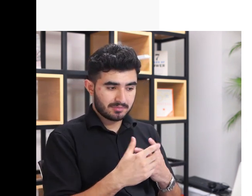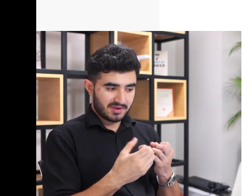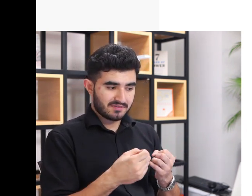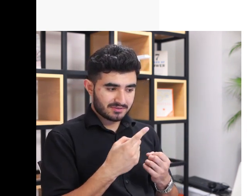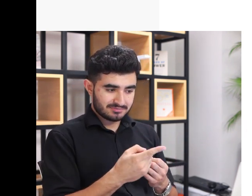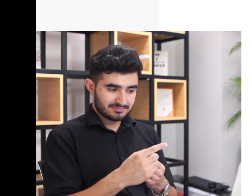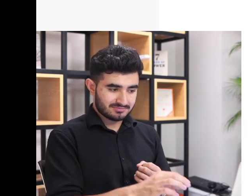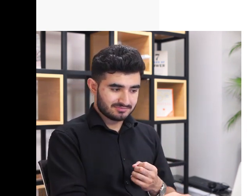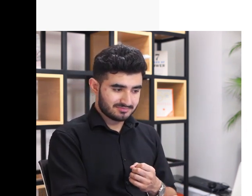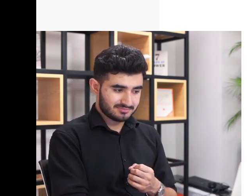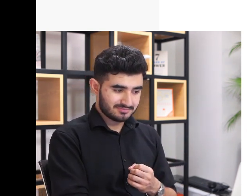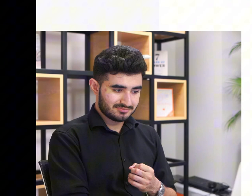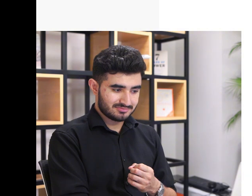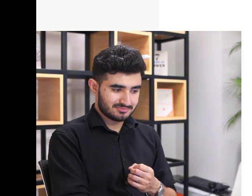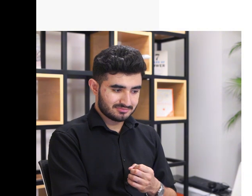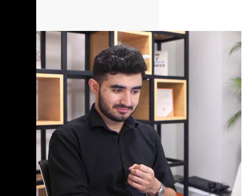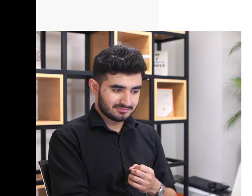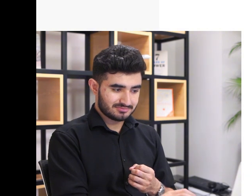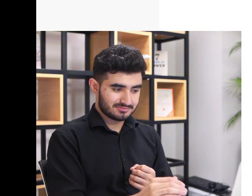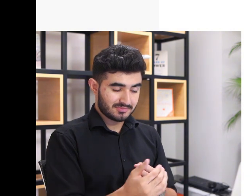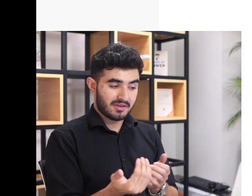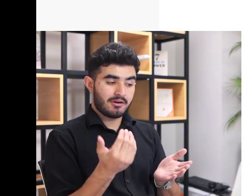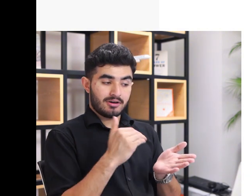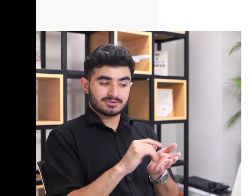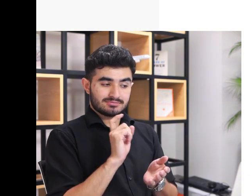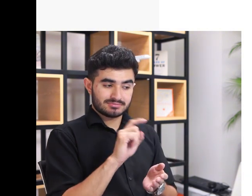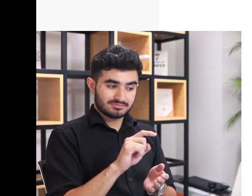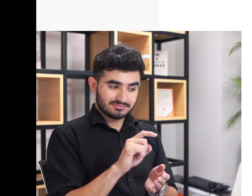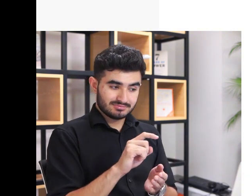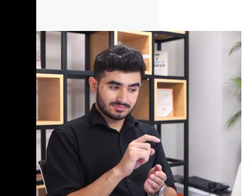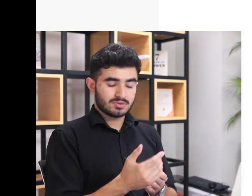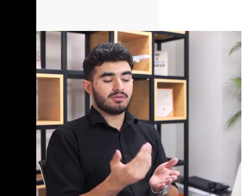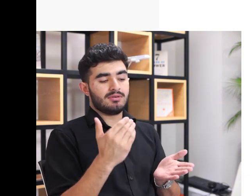If we click on the button again, we get another response. You can use whichever you like.